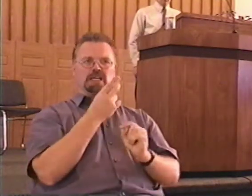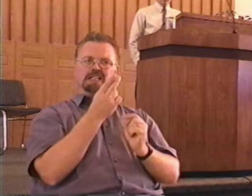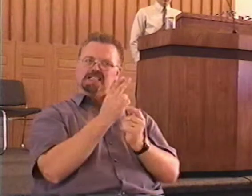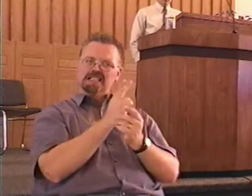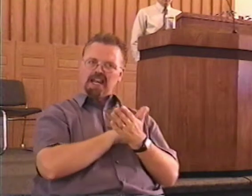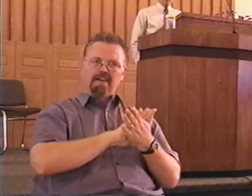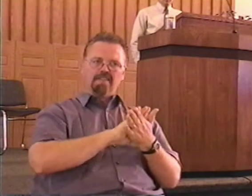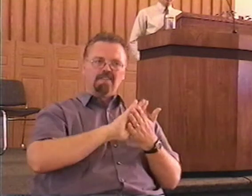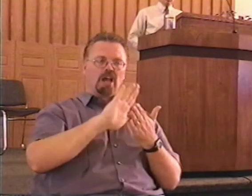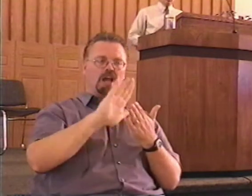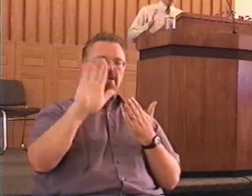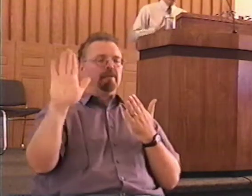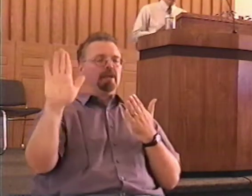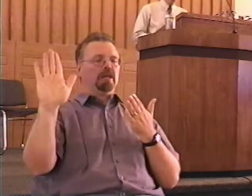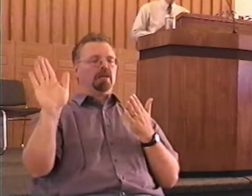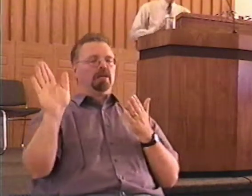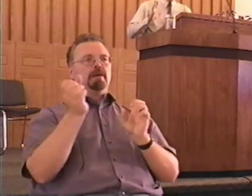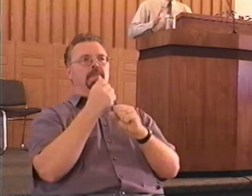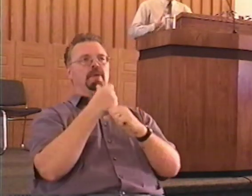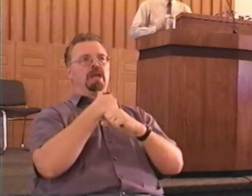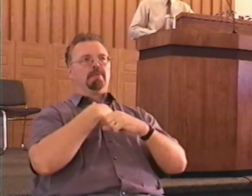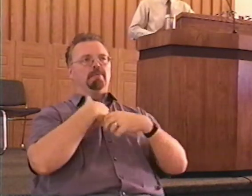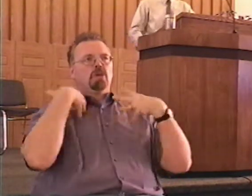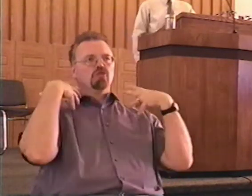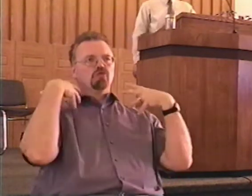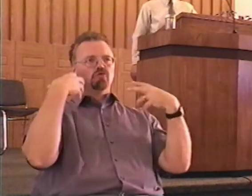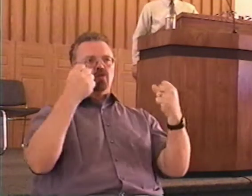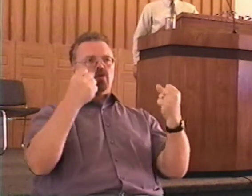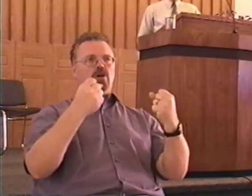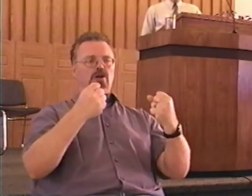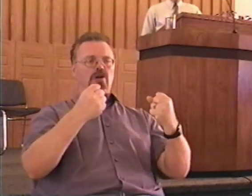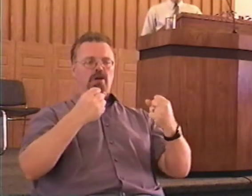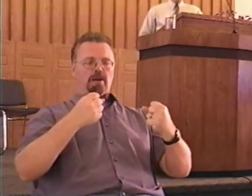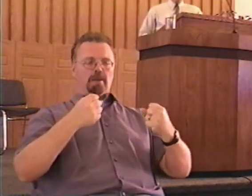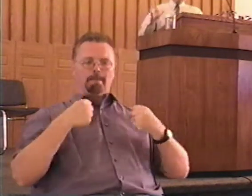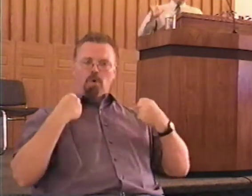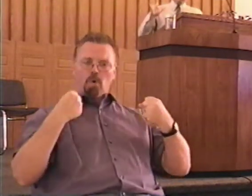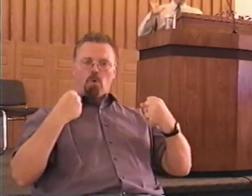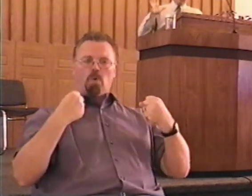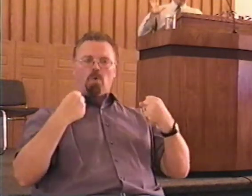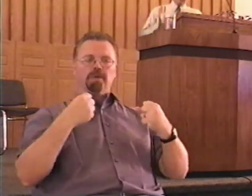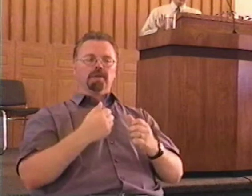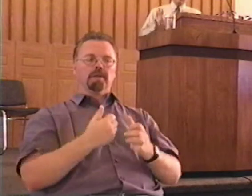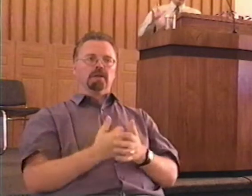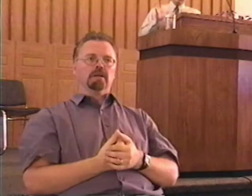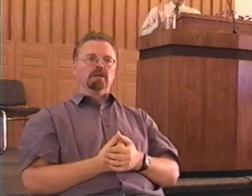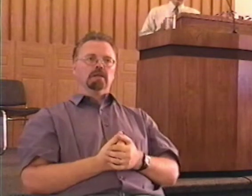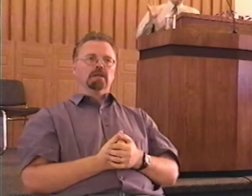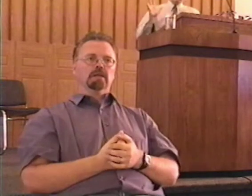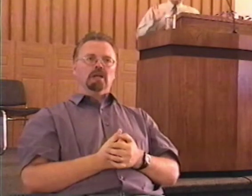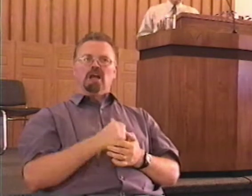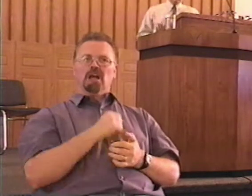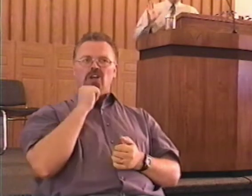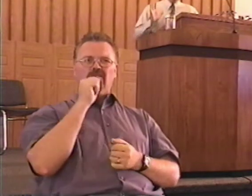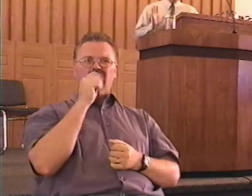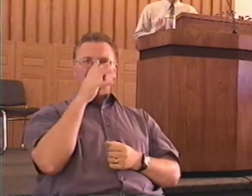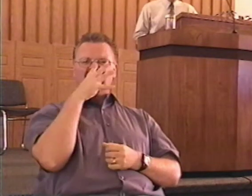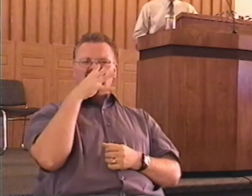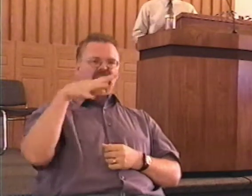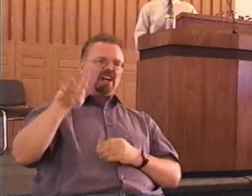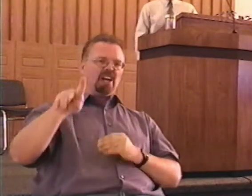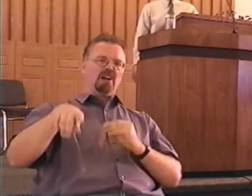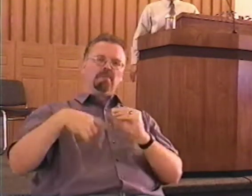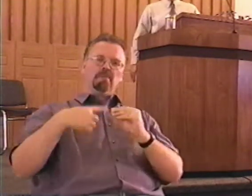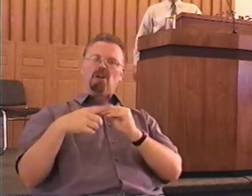Sanctify me. Make me strong and bold. Help me to care less and less and less